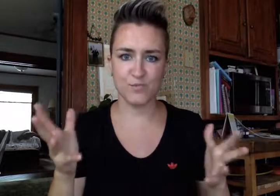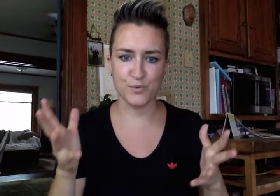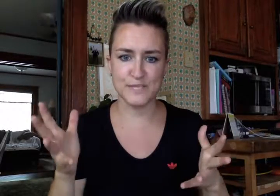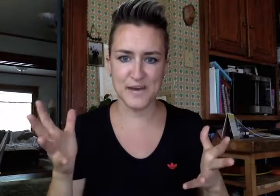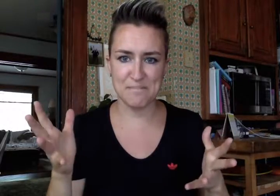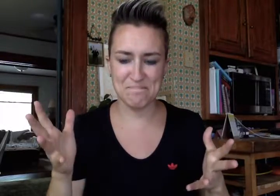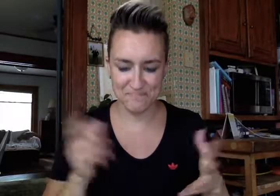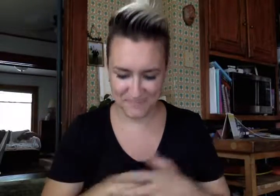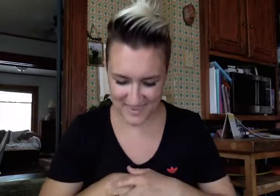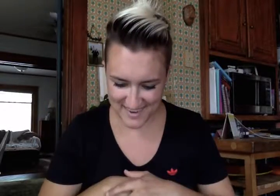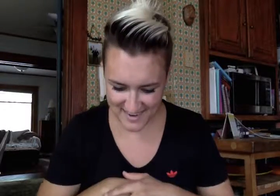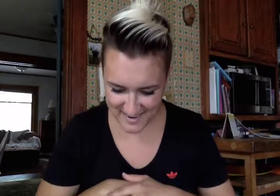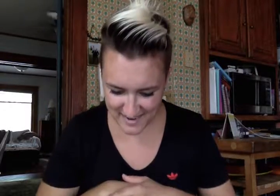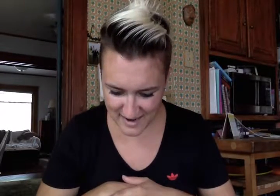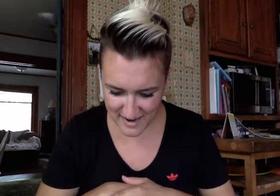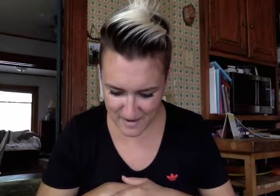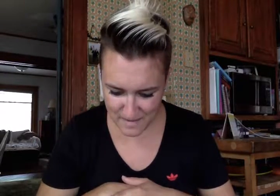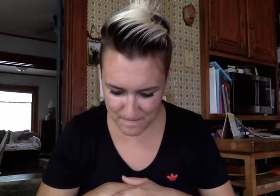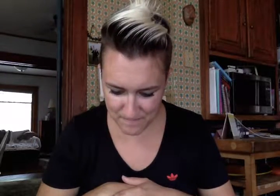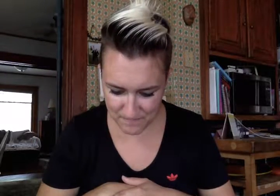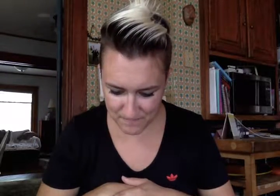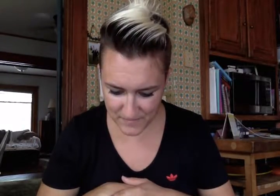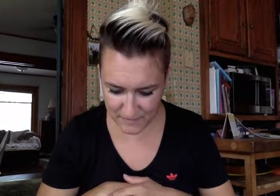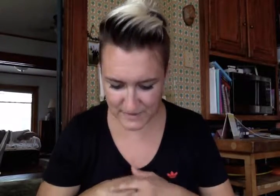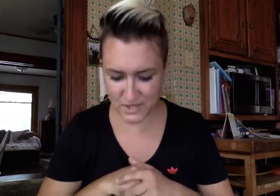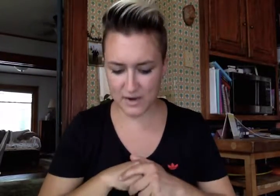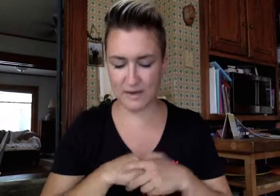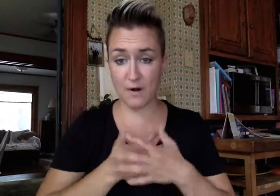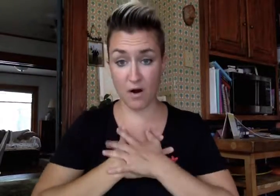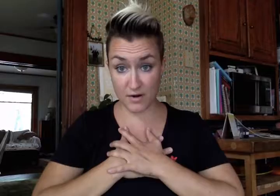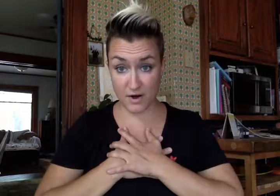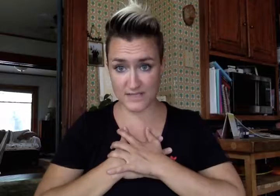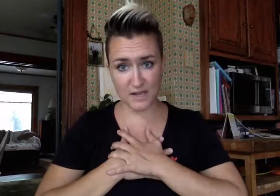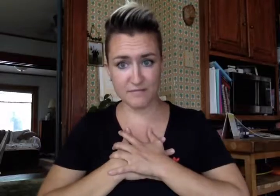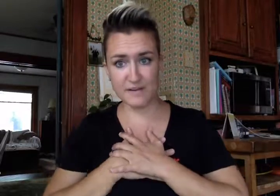real sign. If he's talking about our dog, Sullivan, he